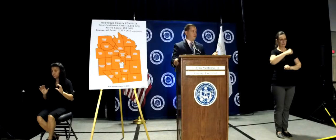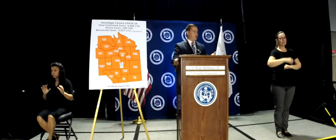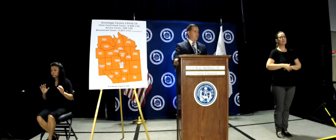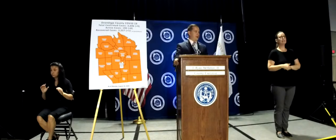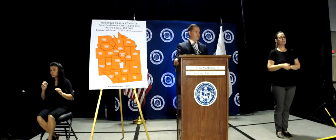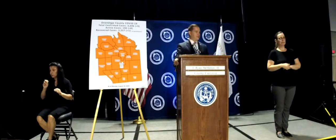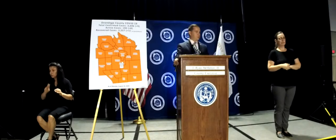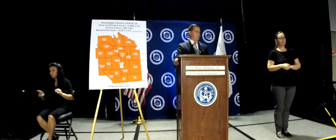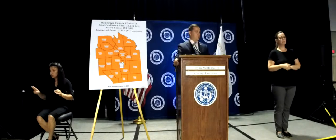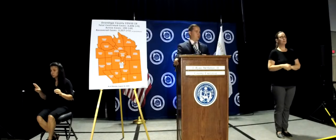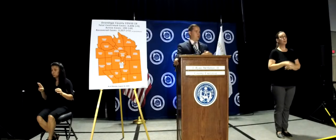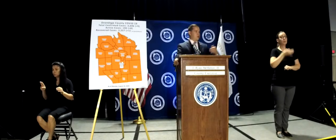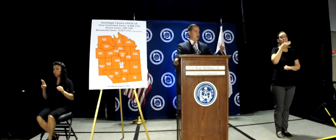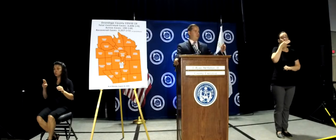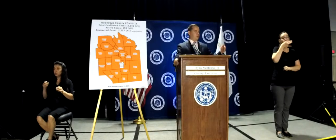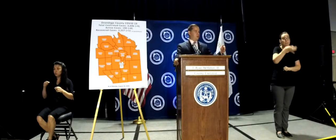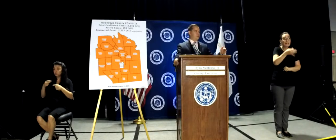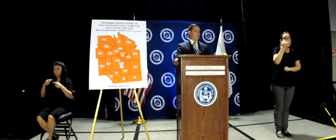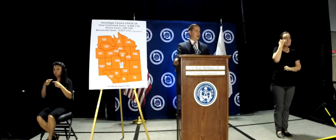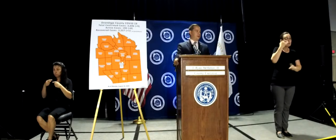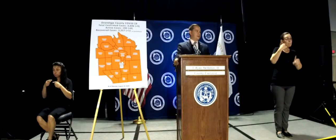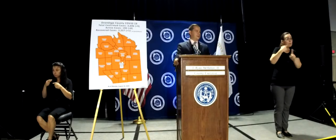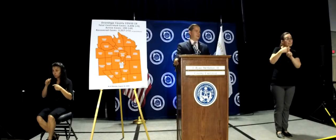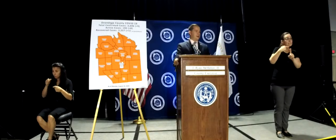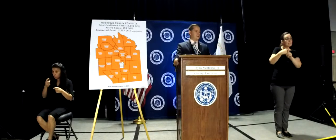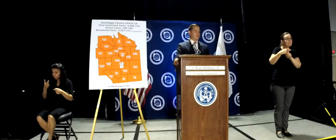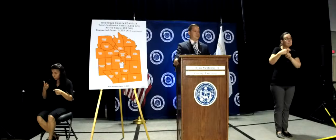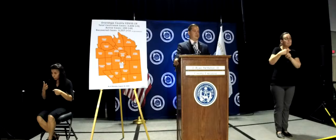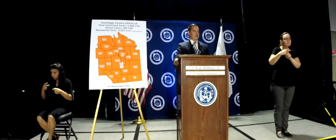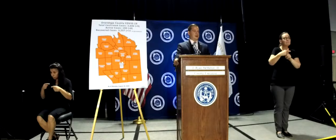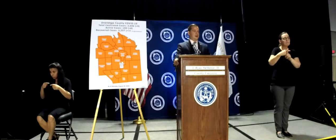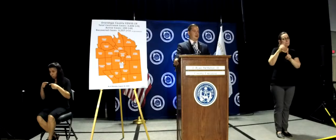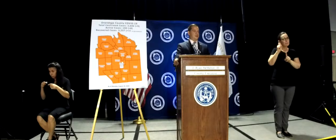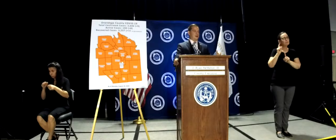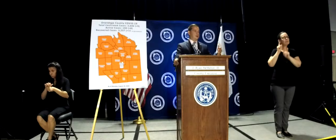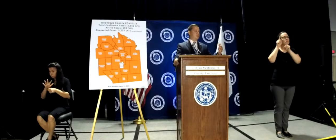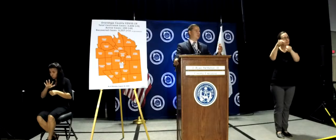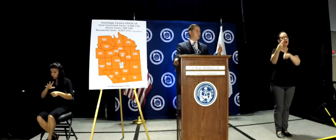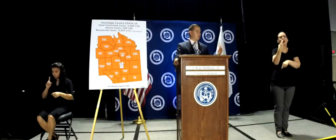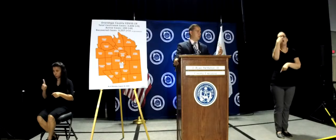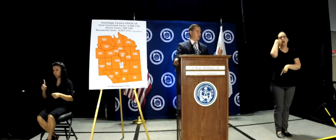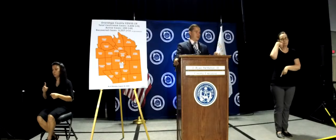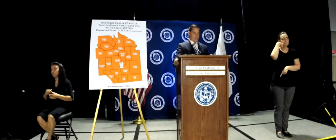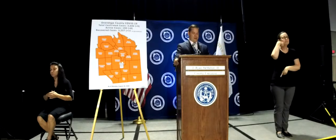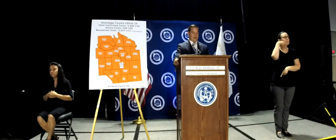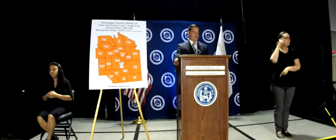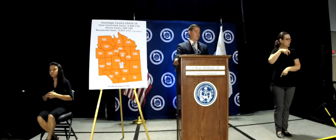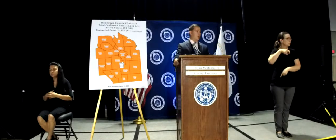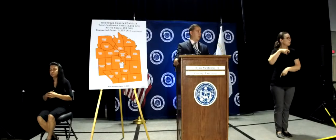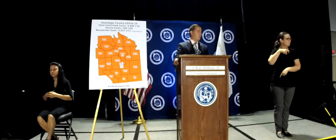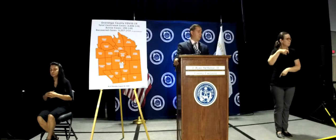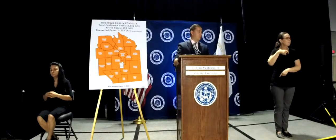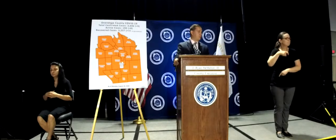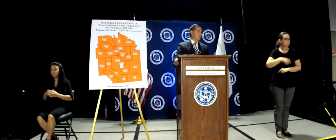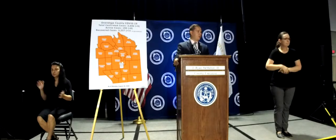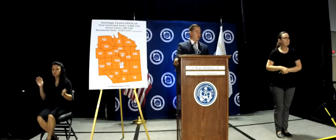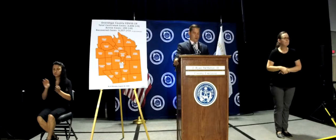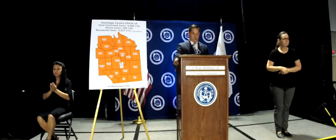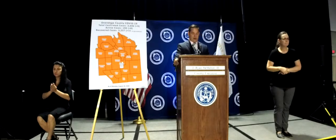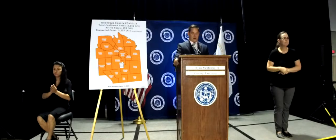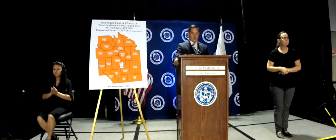sample, if they find a positive in the pool, everybody gets a diagnostic test, and then we get that positive in our